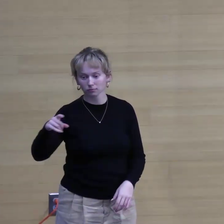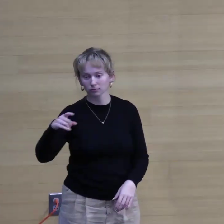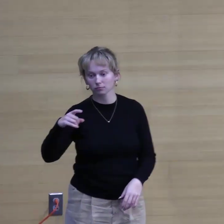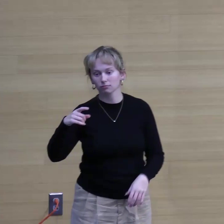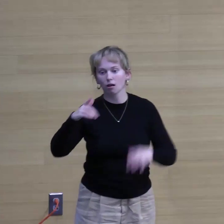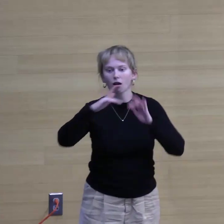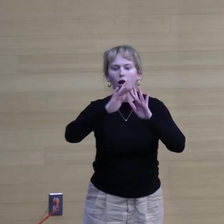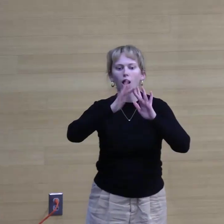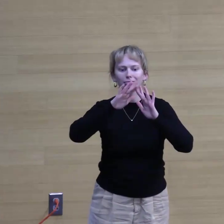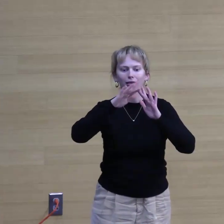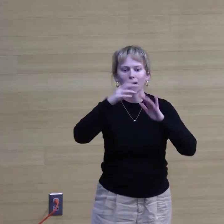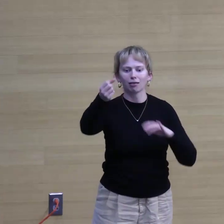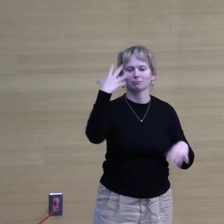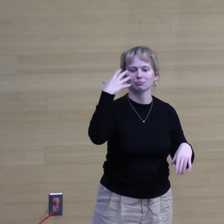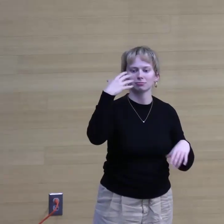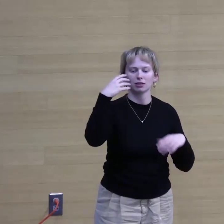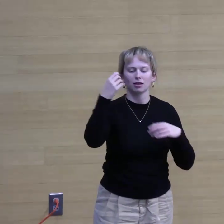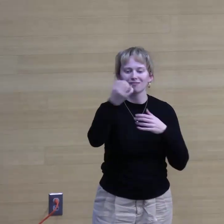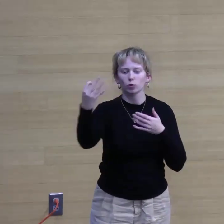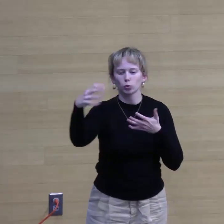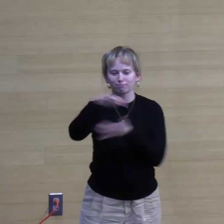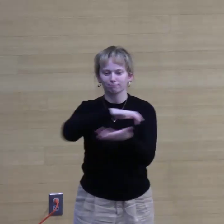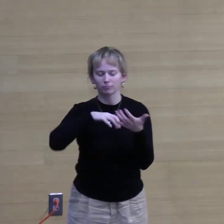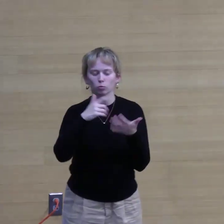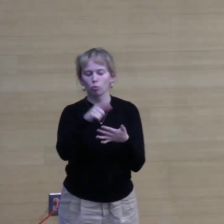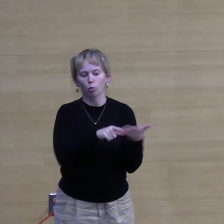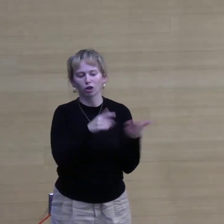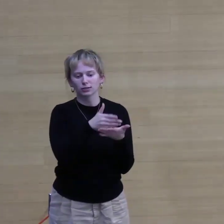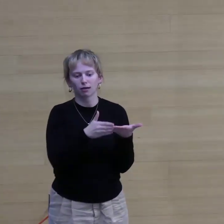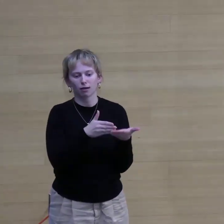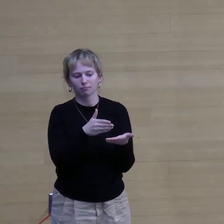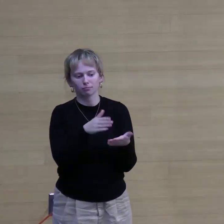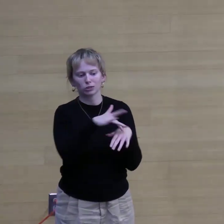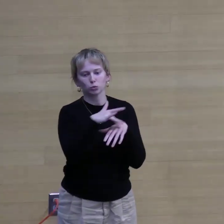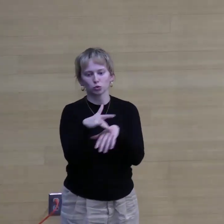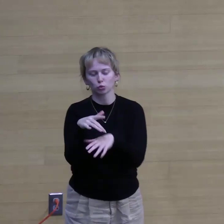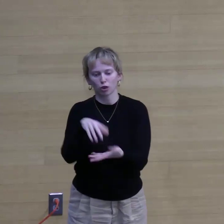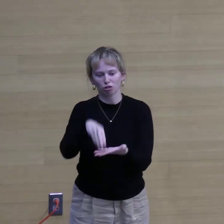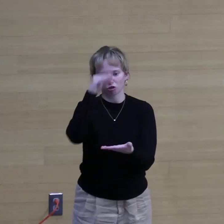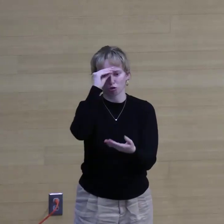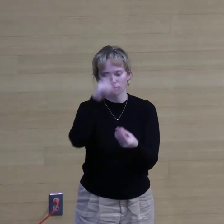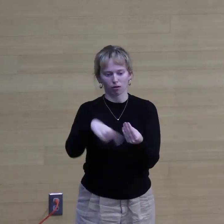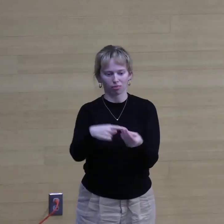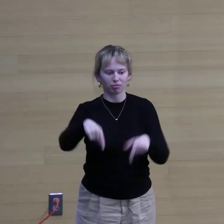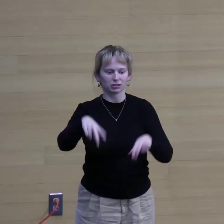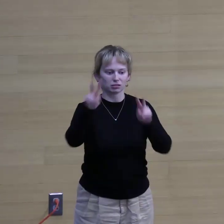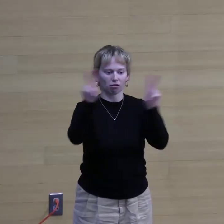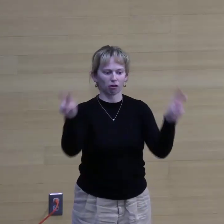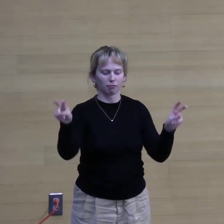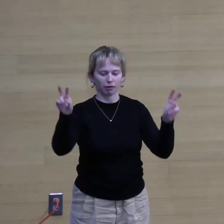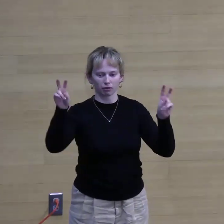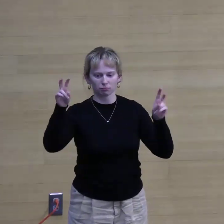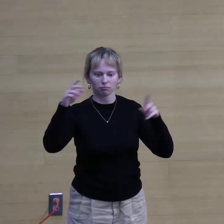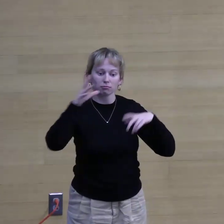have one from online. I'm going to combine a couple. What are some resources to learn more about this topic, for resources